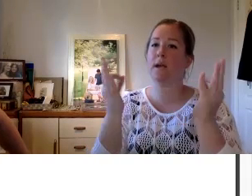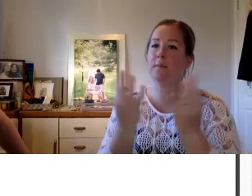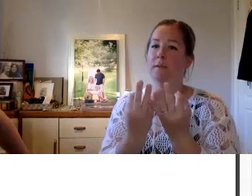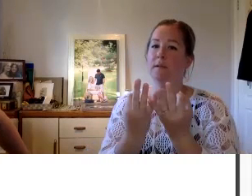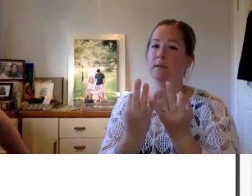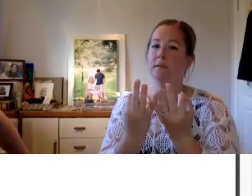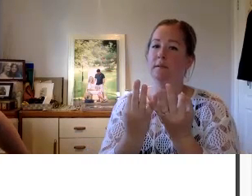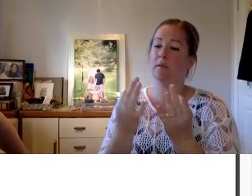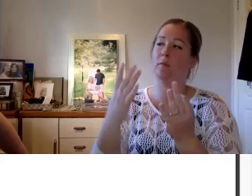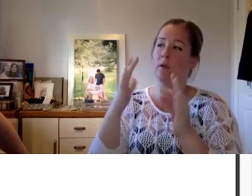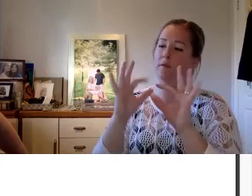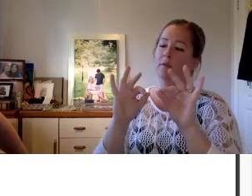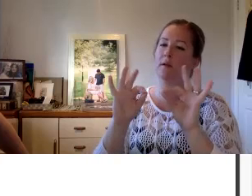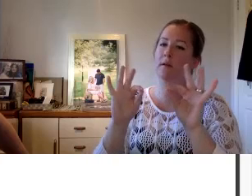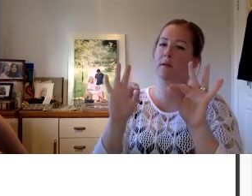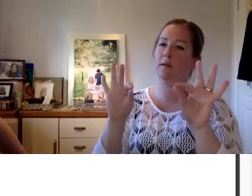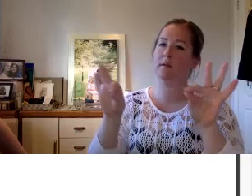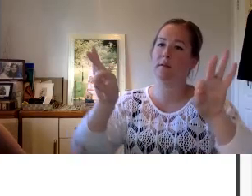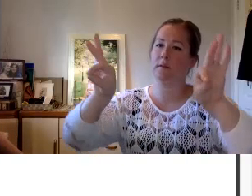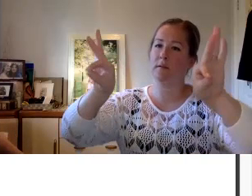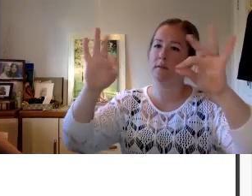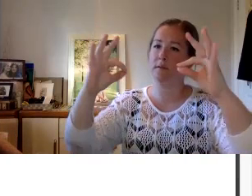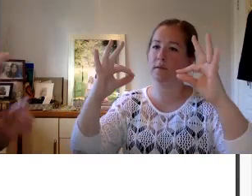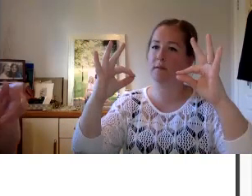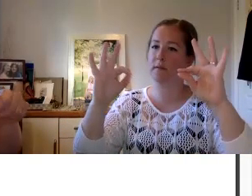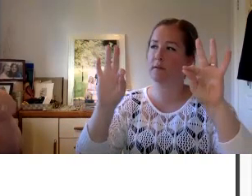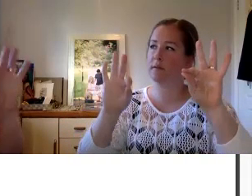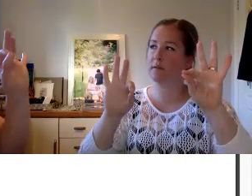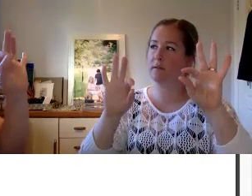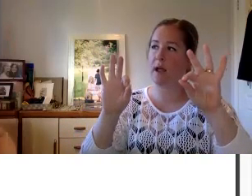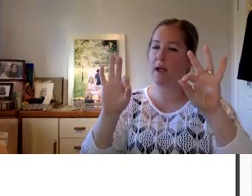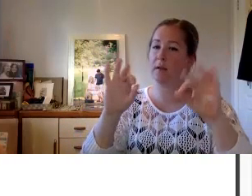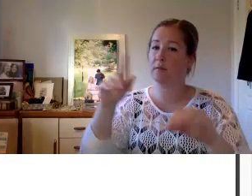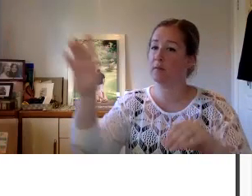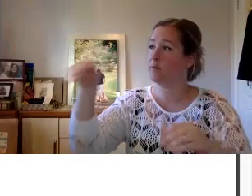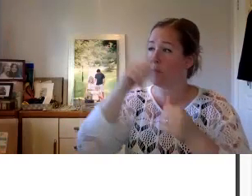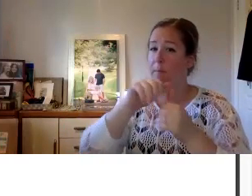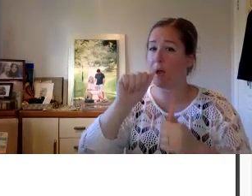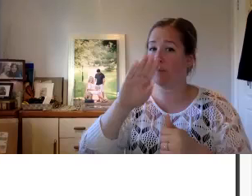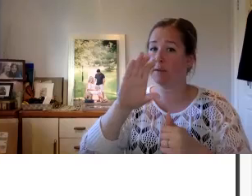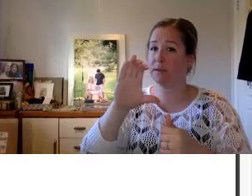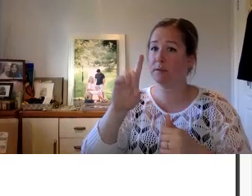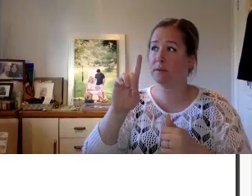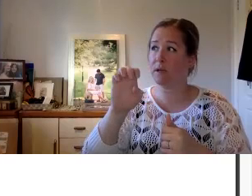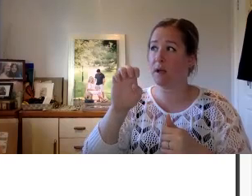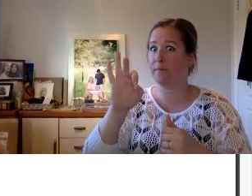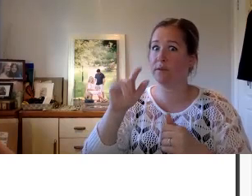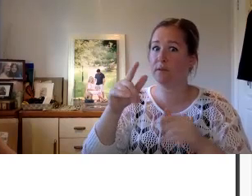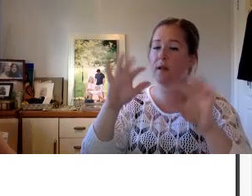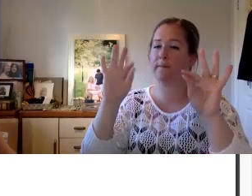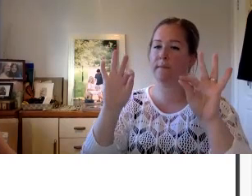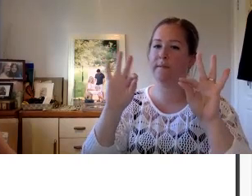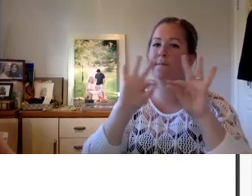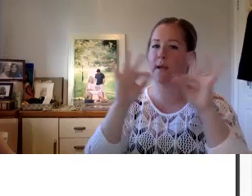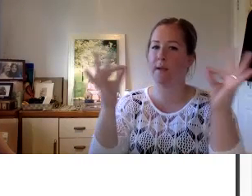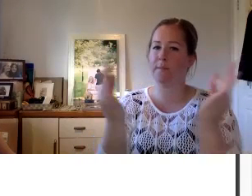Now this is important. Family. Do you remember what that letter is? Remember the alphabet,